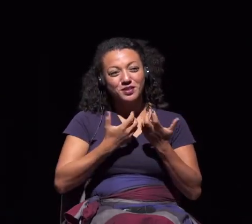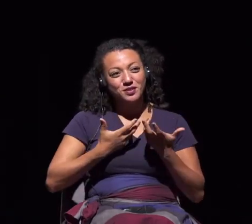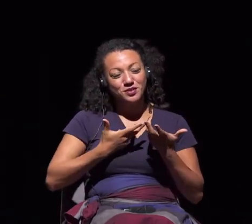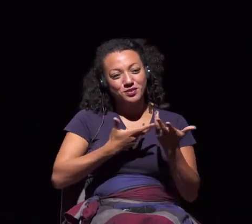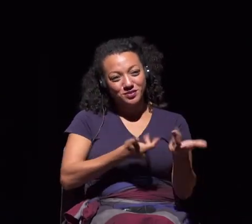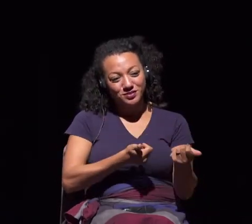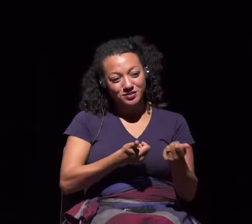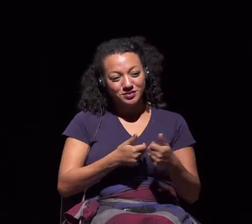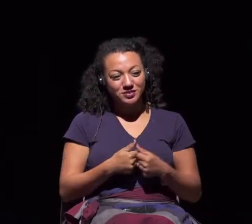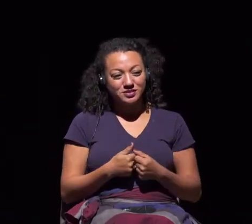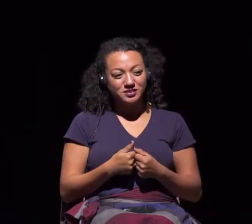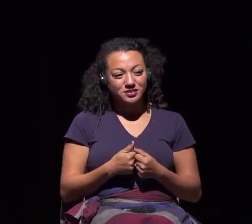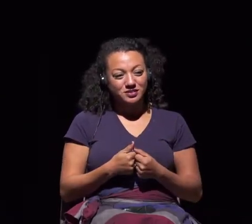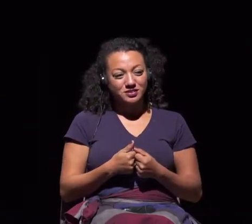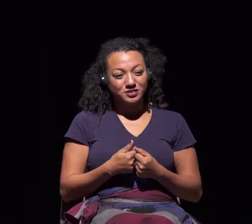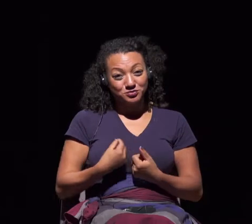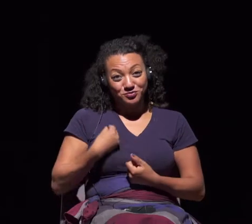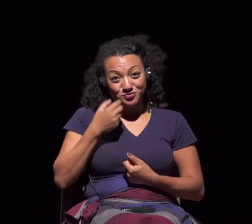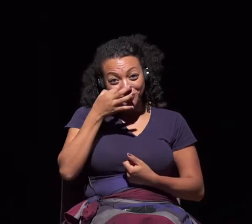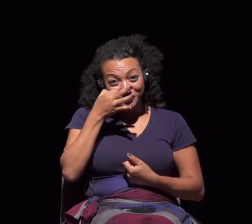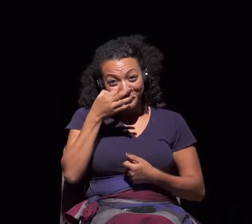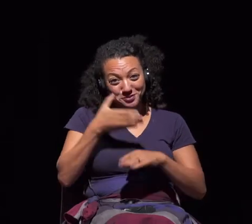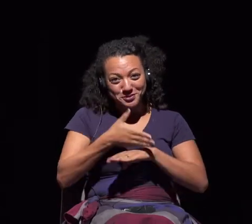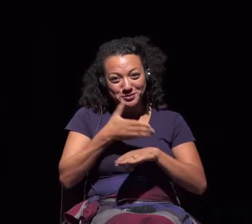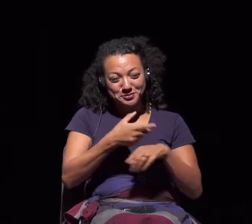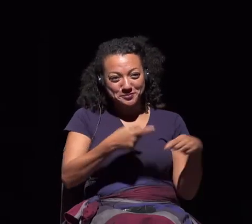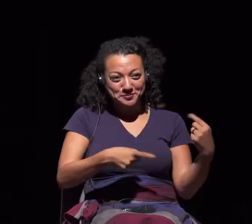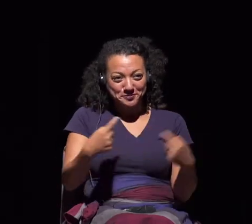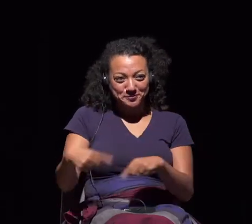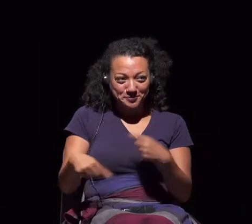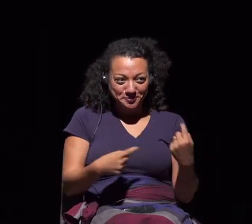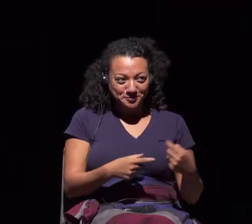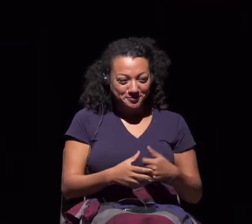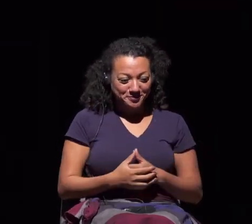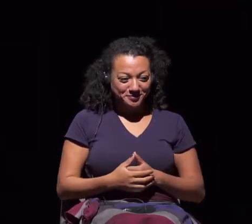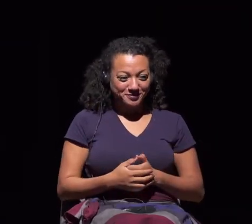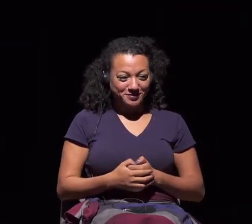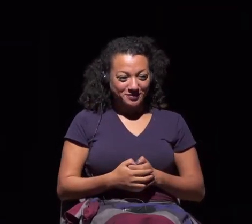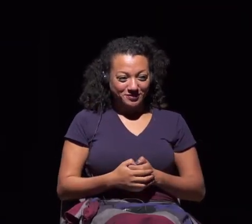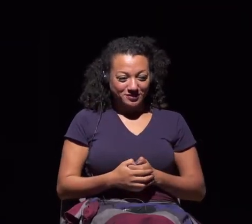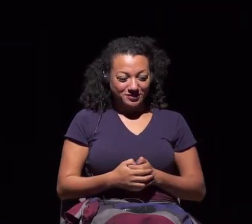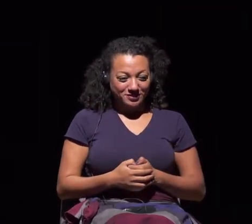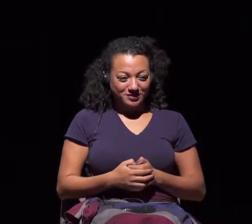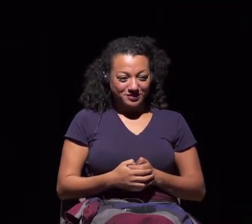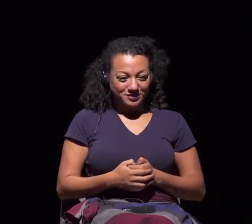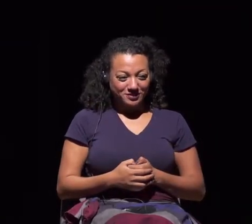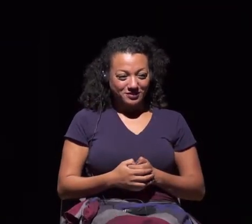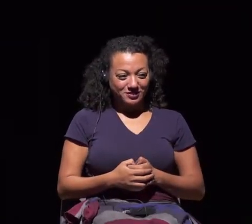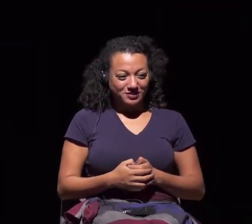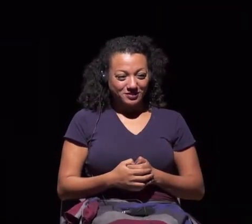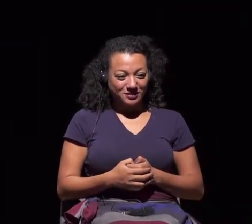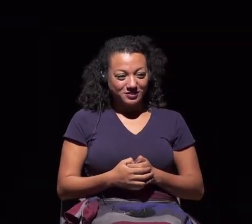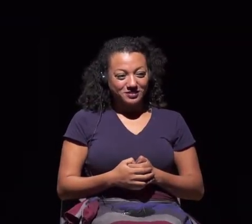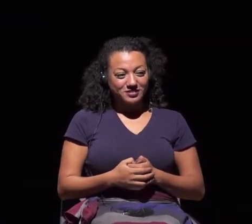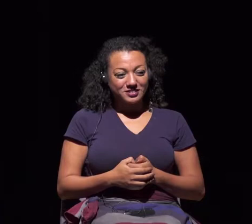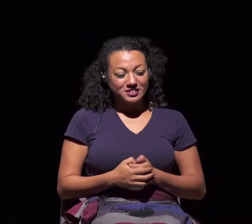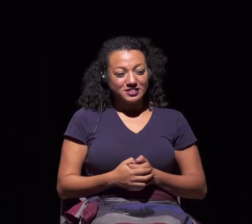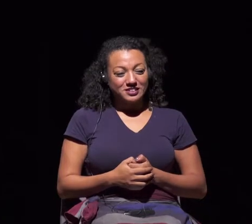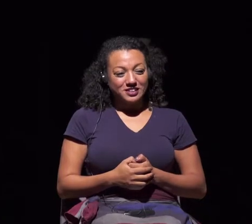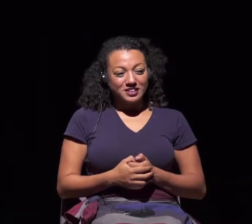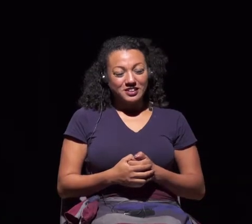discussion. And I look forward to the conversations that come out of